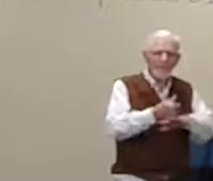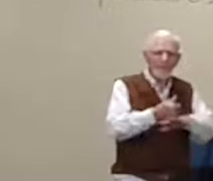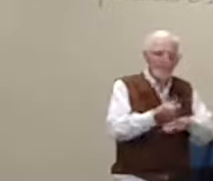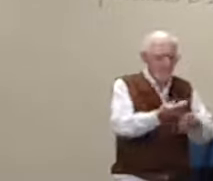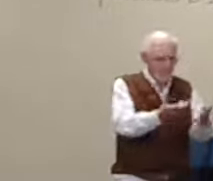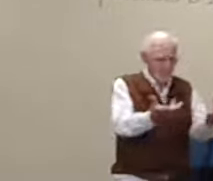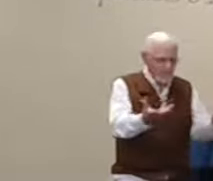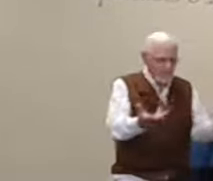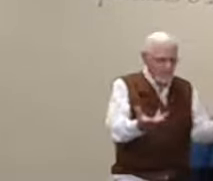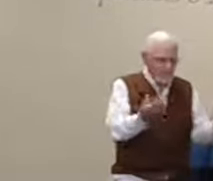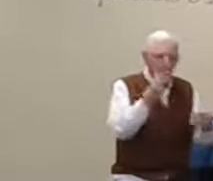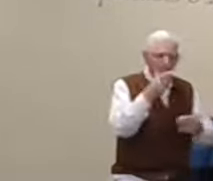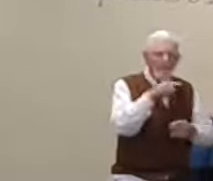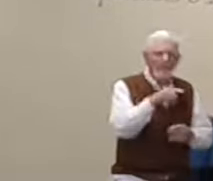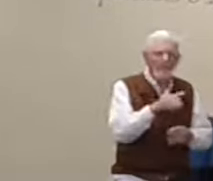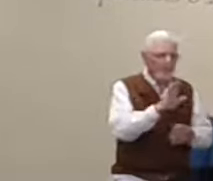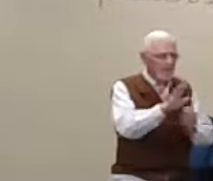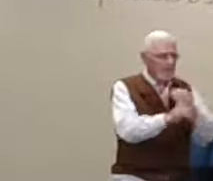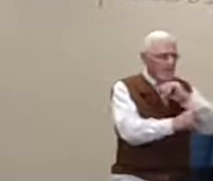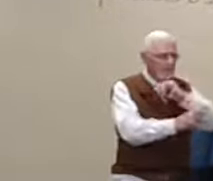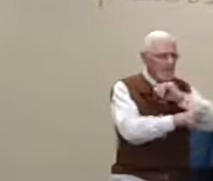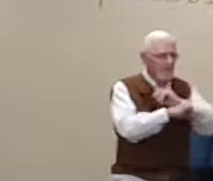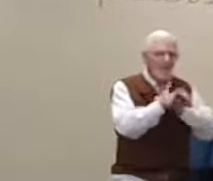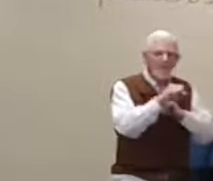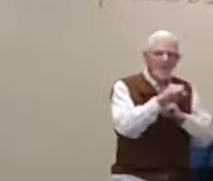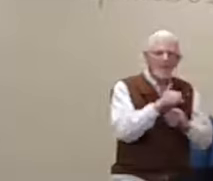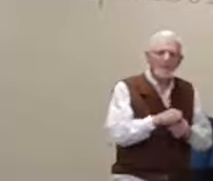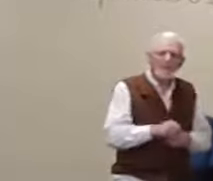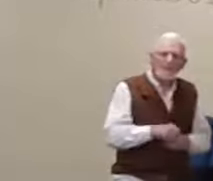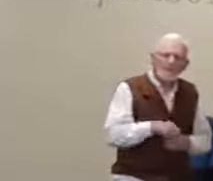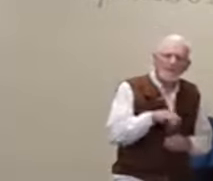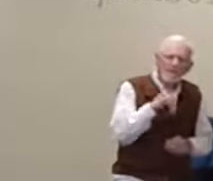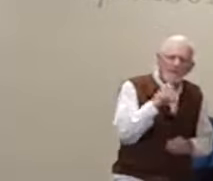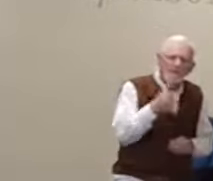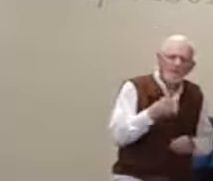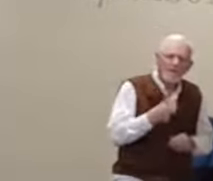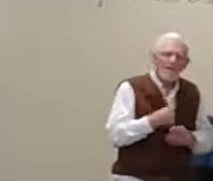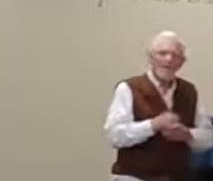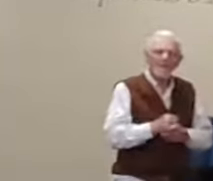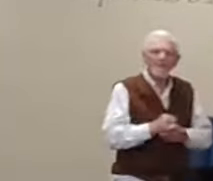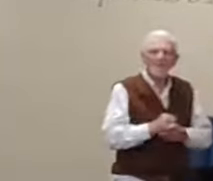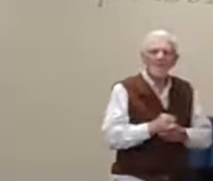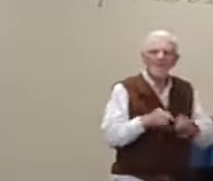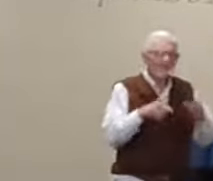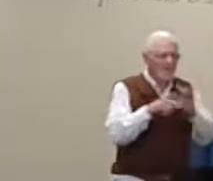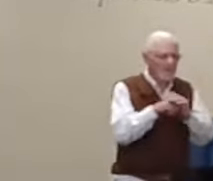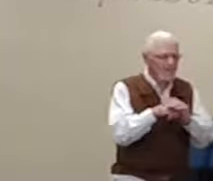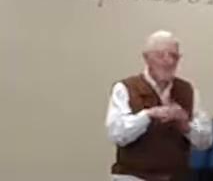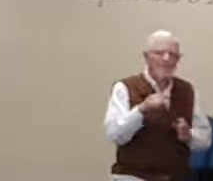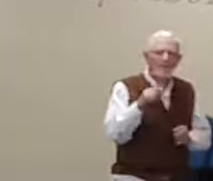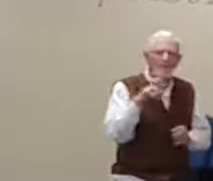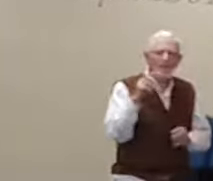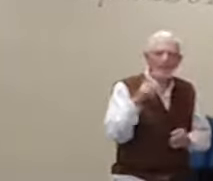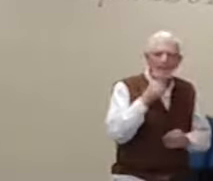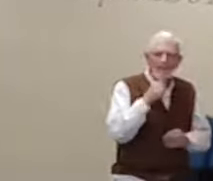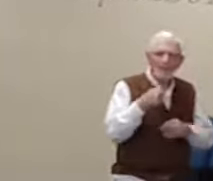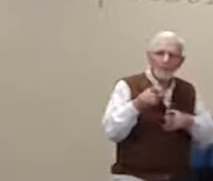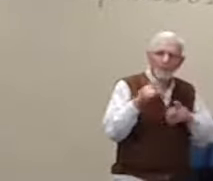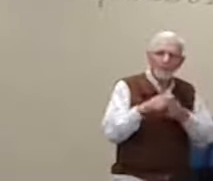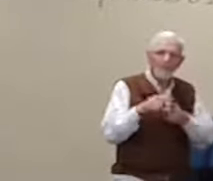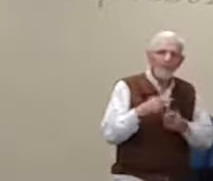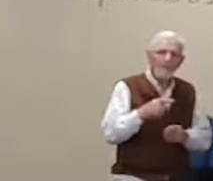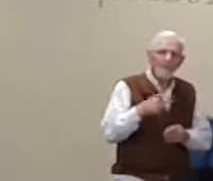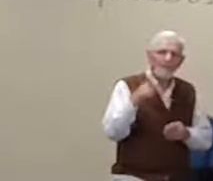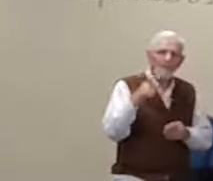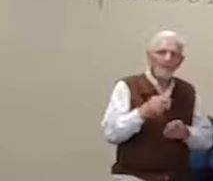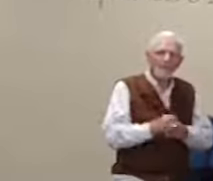you, and your temptation is, since you didn't have to fight the Goliath and you didn't have to go to the Lord and get daily in prayer and